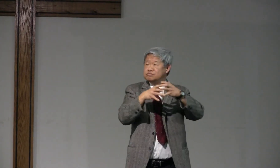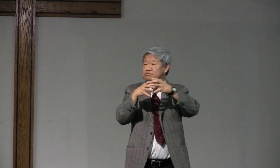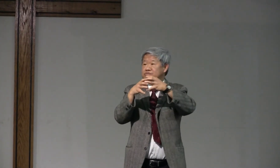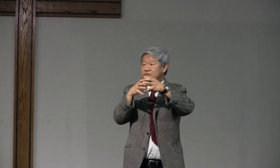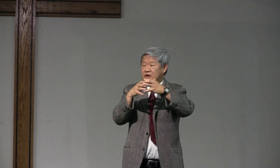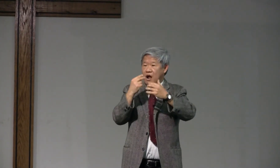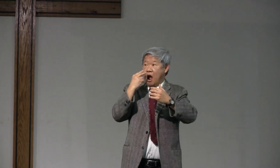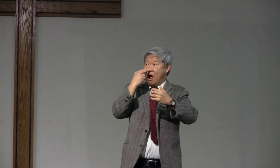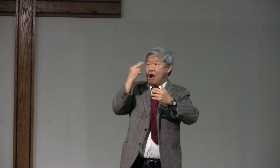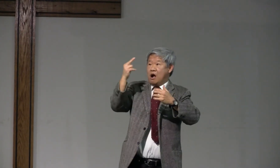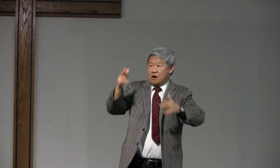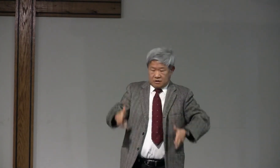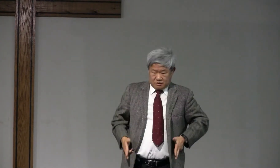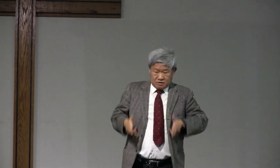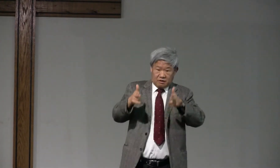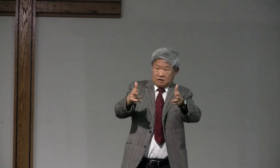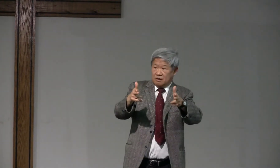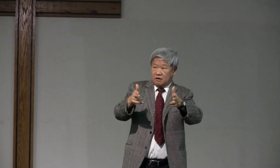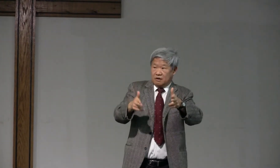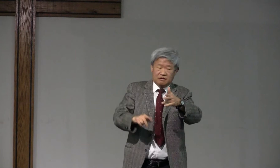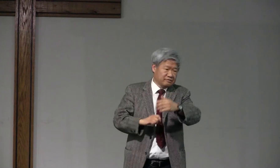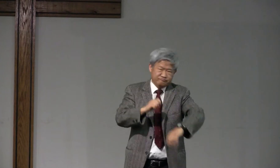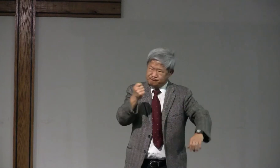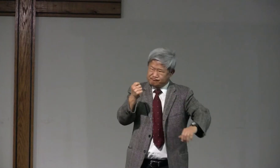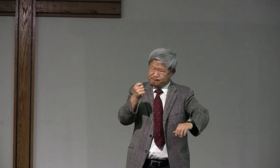Don't bring anything to defend yourself.